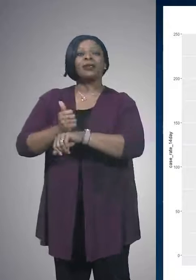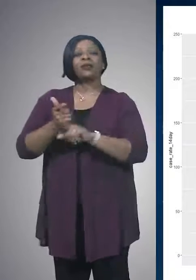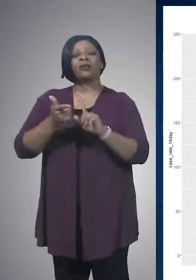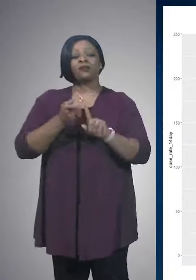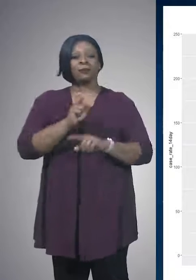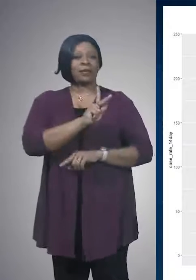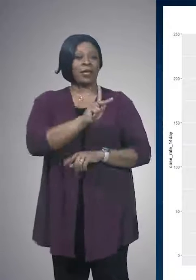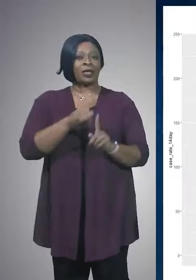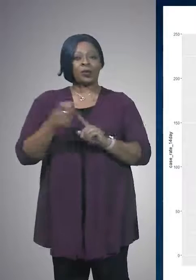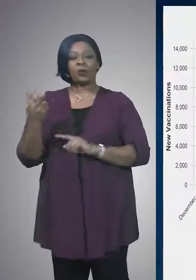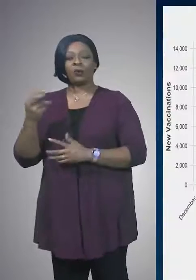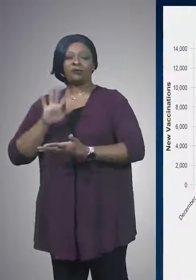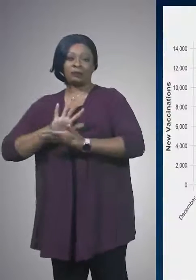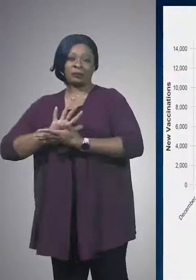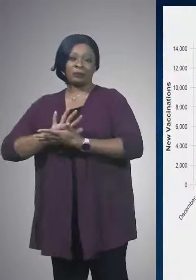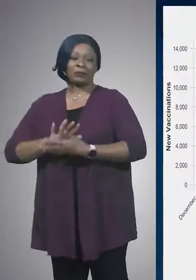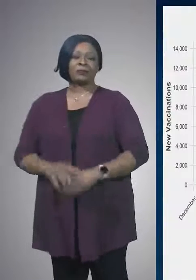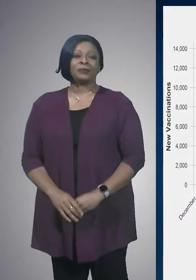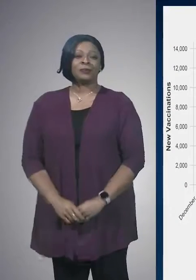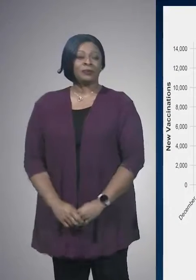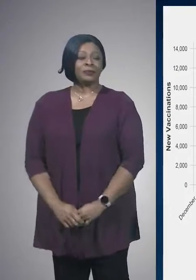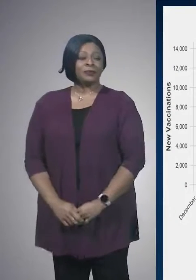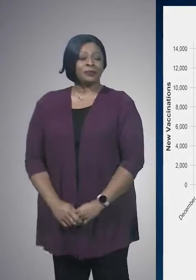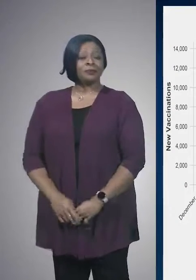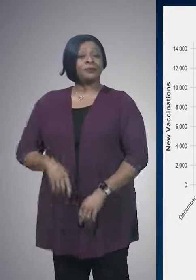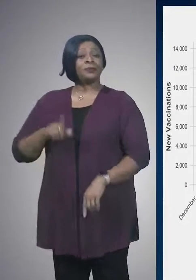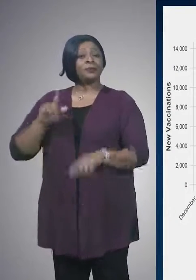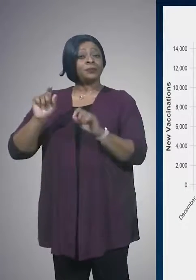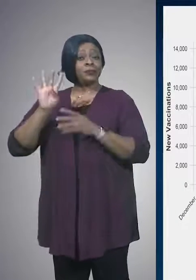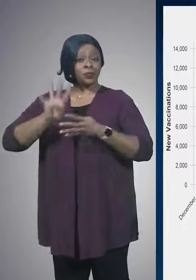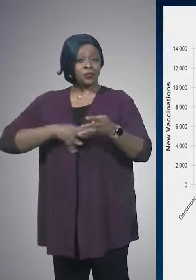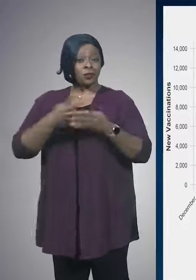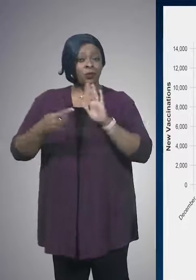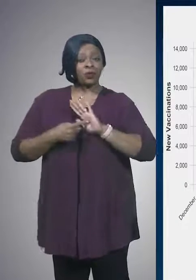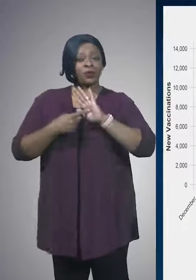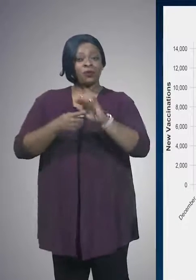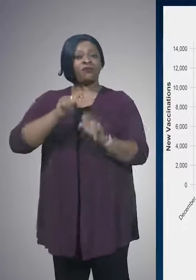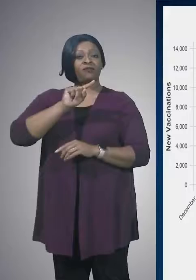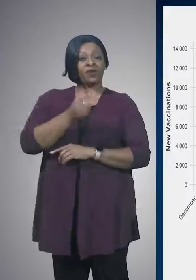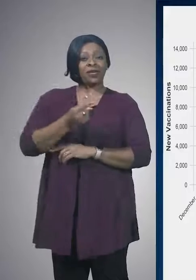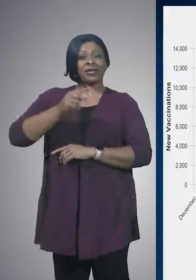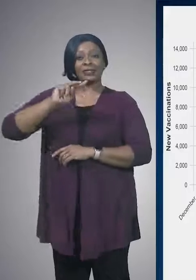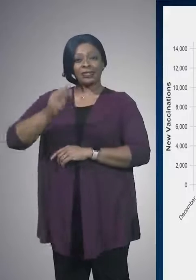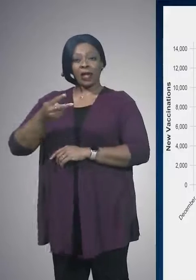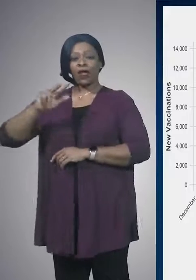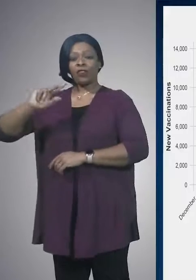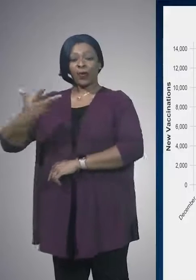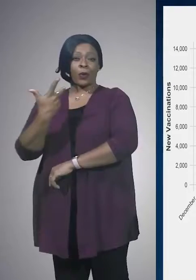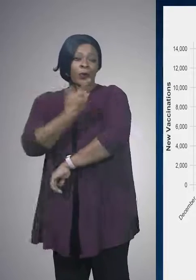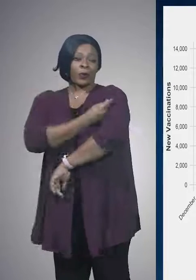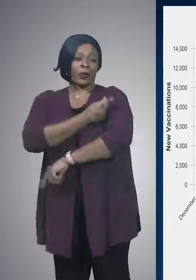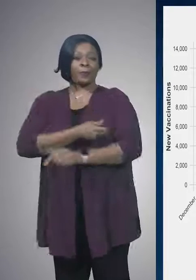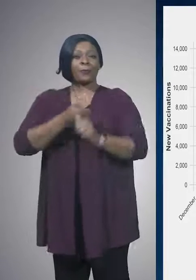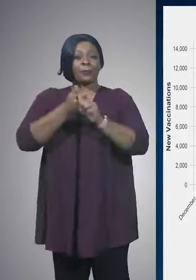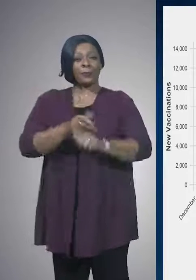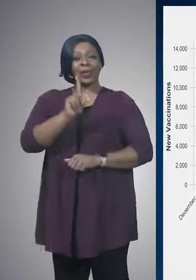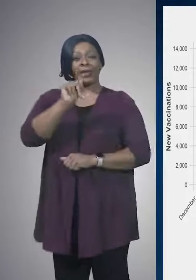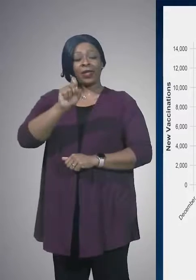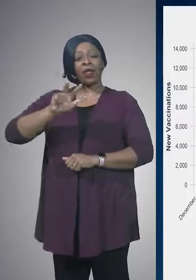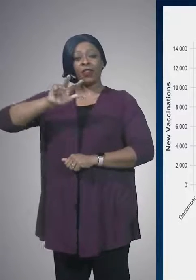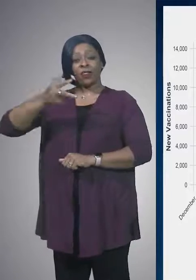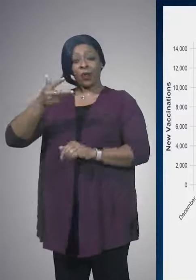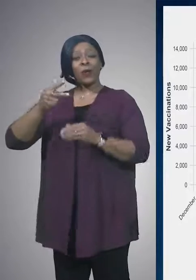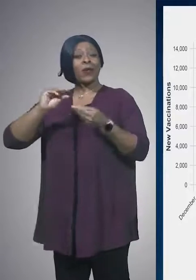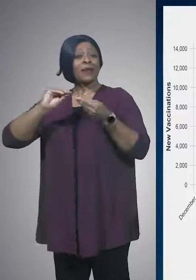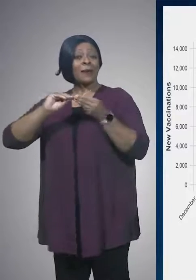12 schools. Next slide. This chart shows the first, second, and third doses by date, with the third doses in